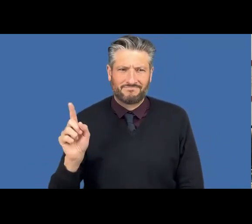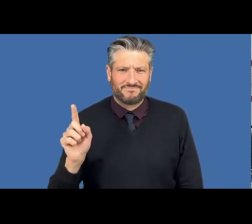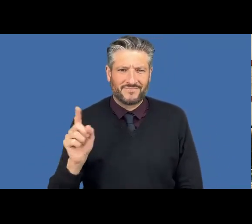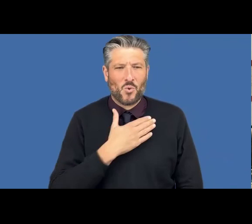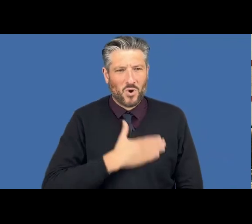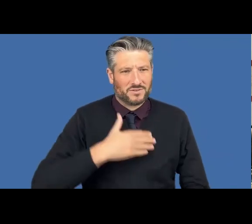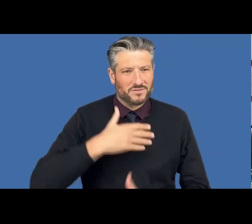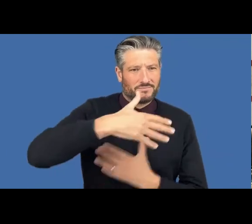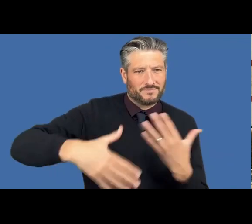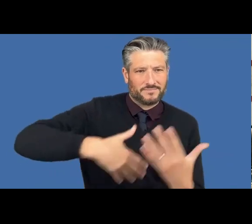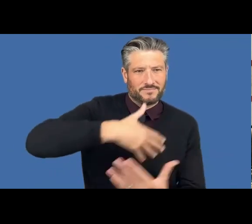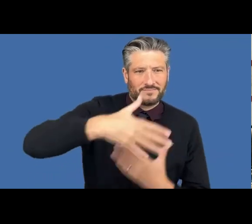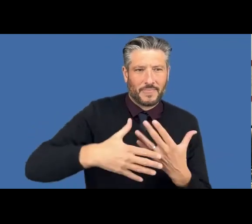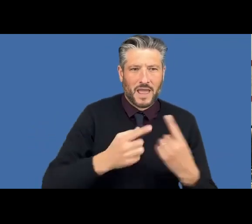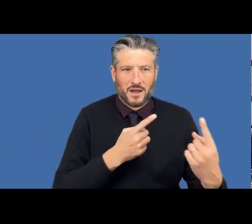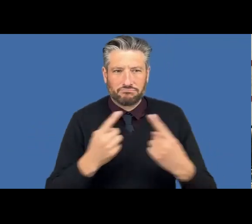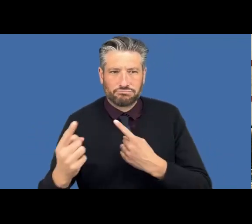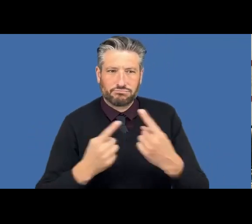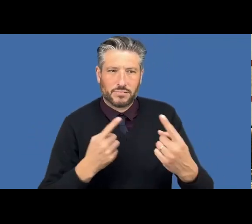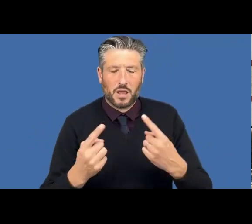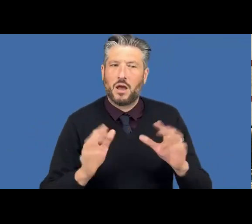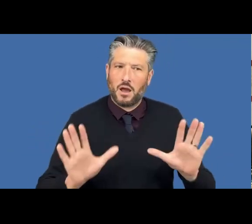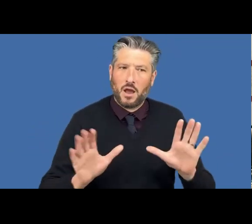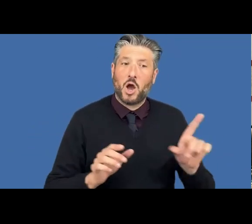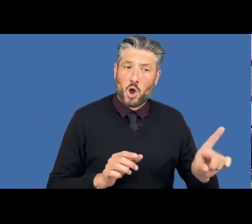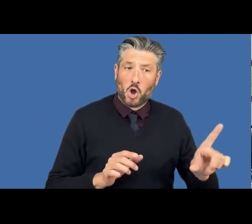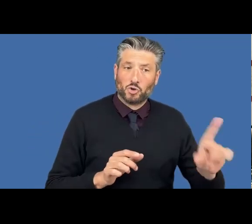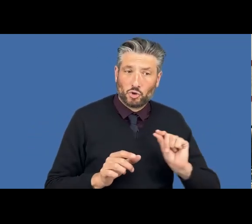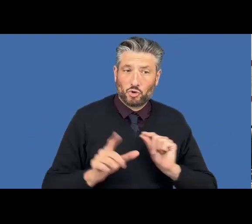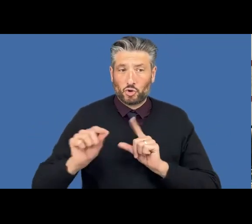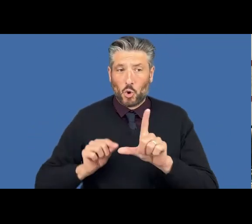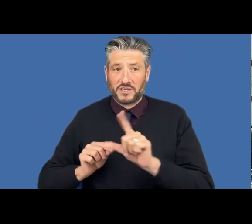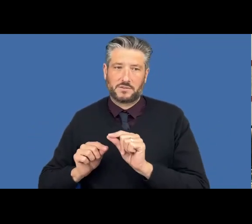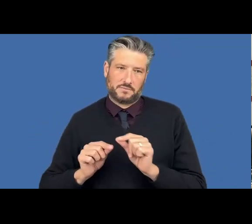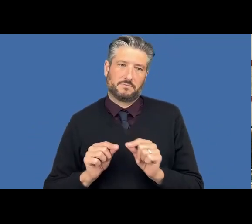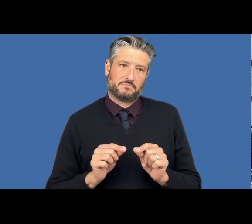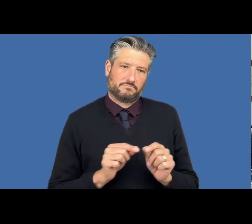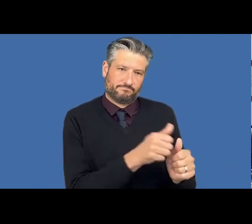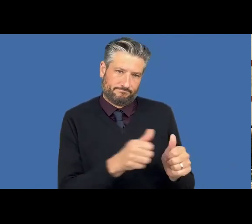have choice, have agency, it is really important. And then also